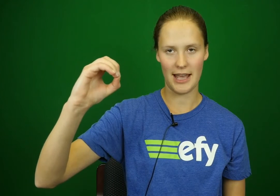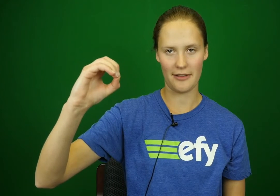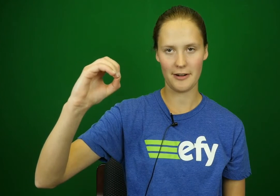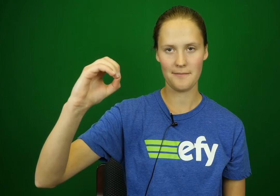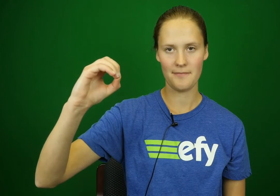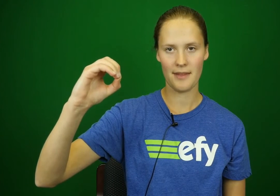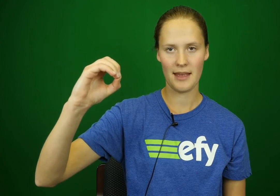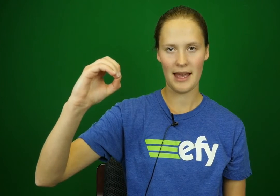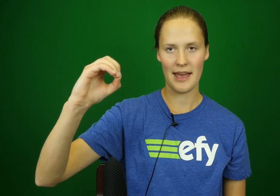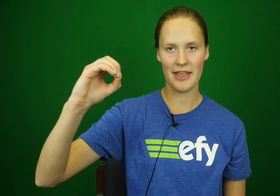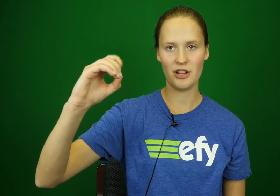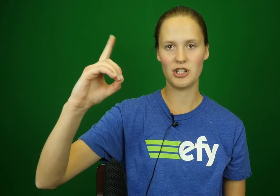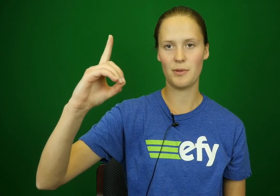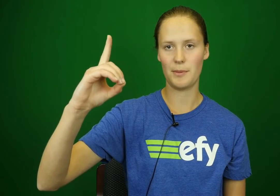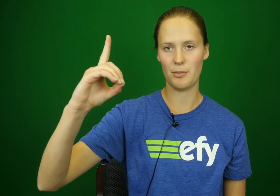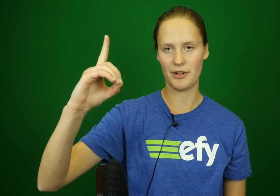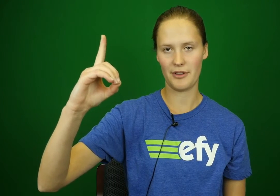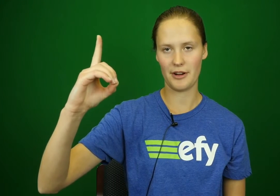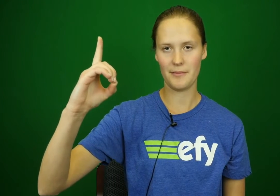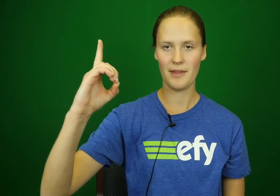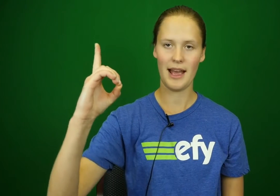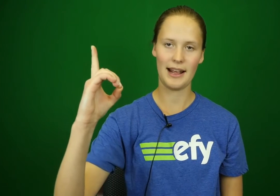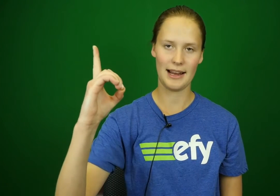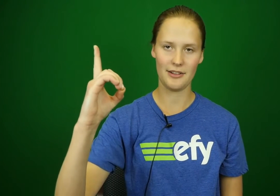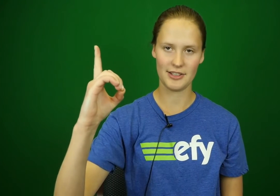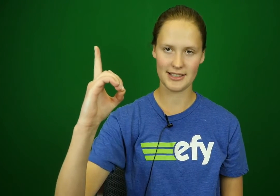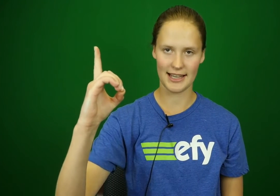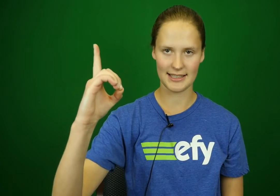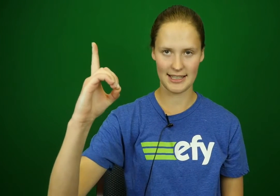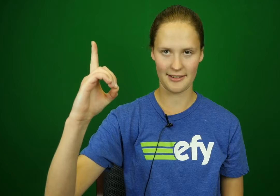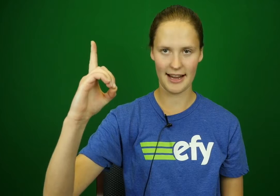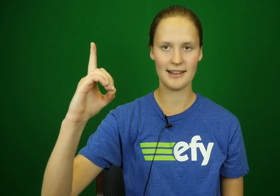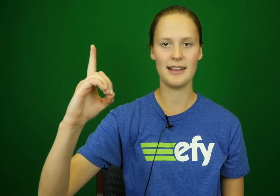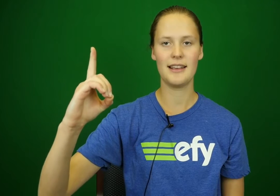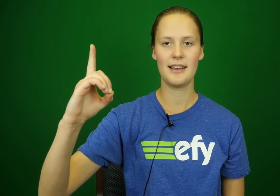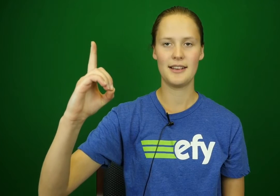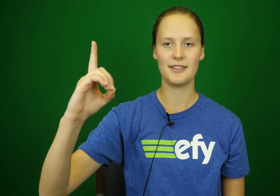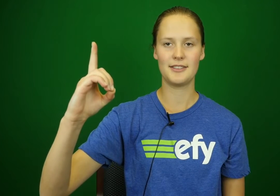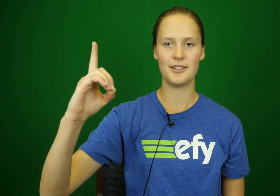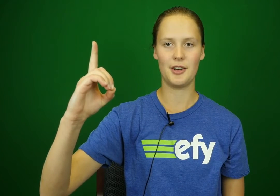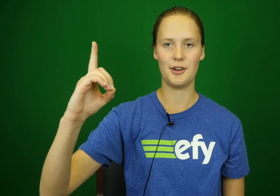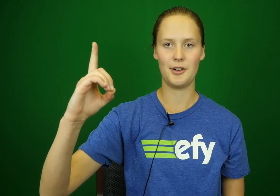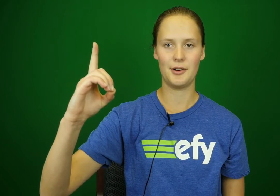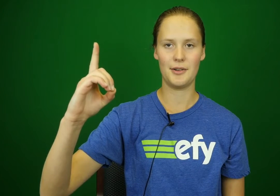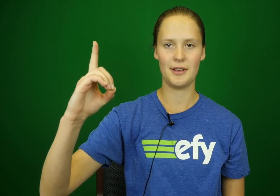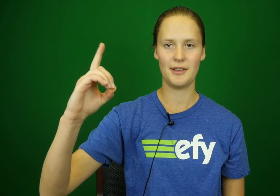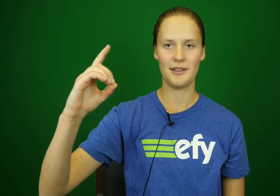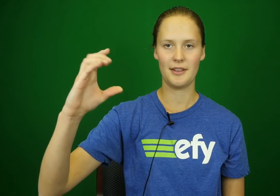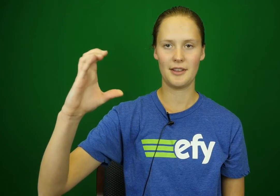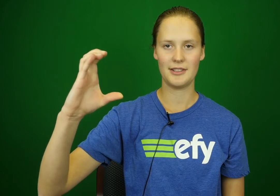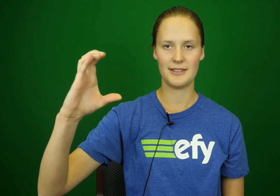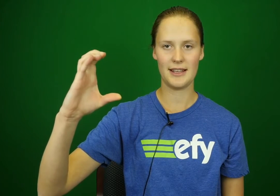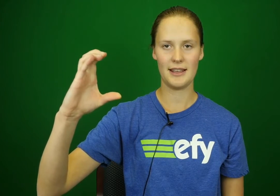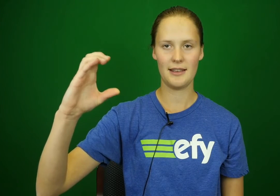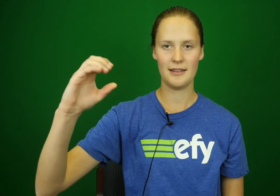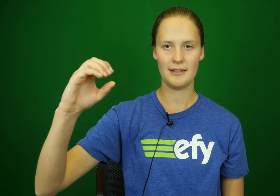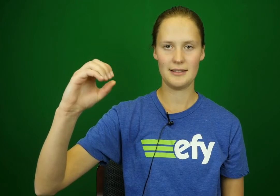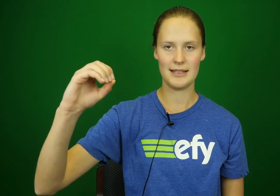together, and then you'll just pull up your pointer finger. And it kind of looks like a D, right? So C,